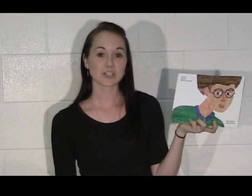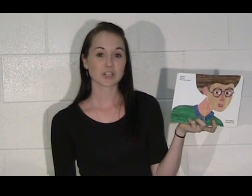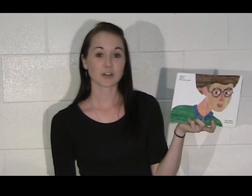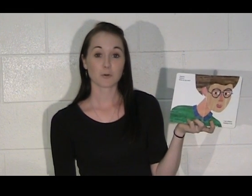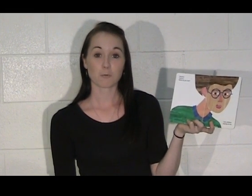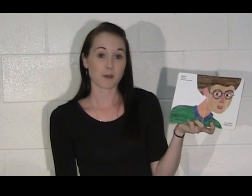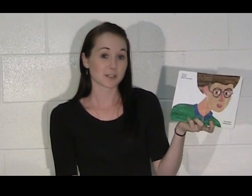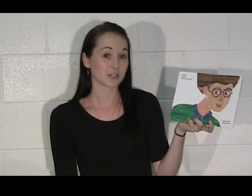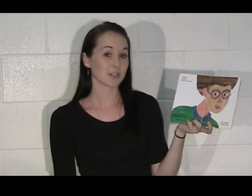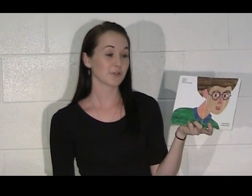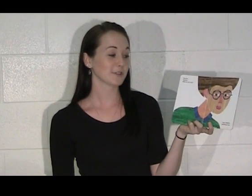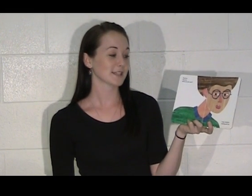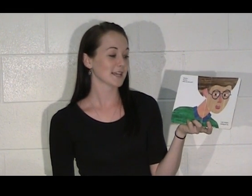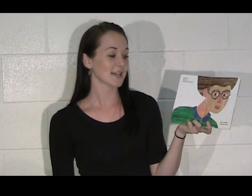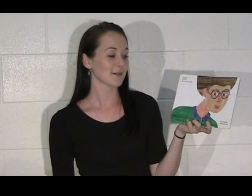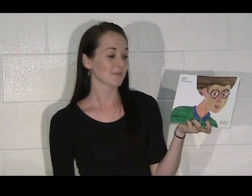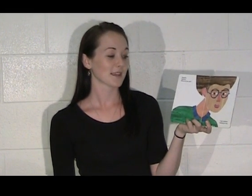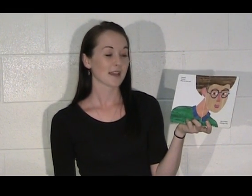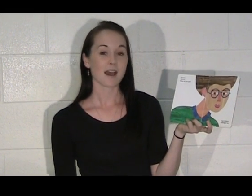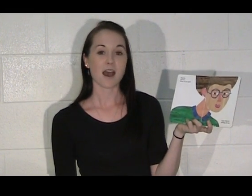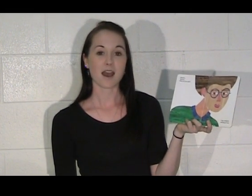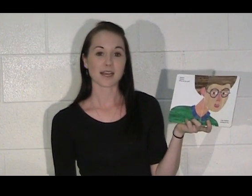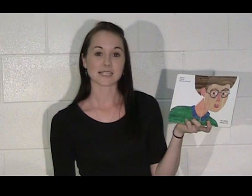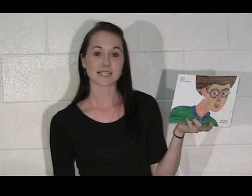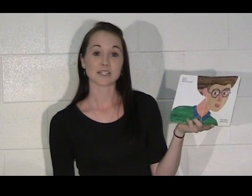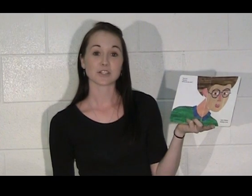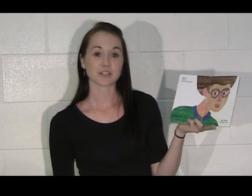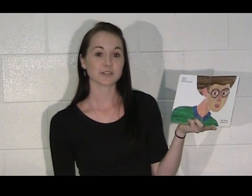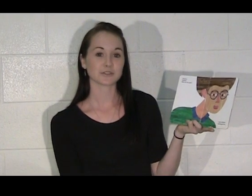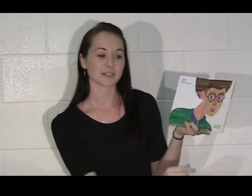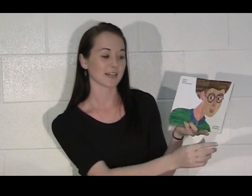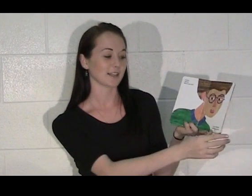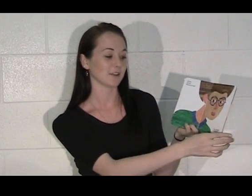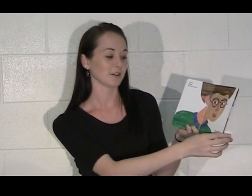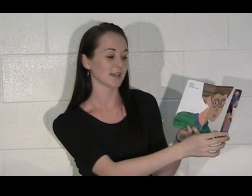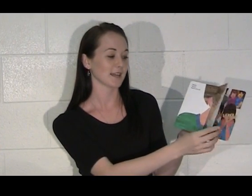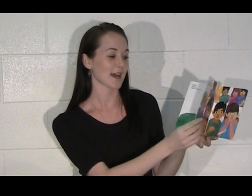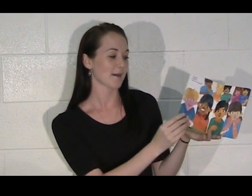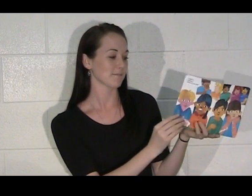Teacher, what do you see? I see children looking at me.